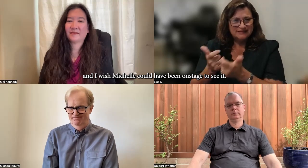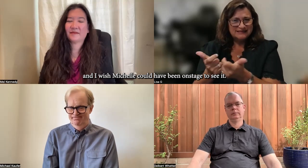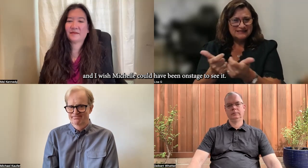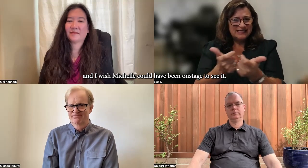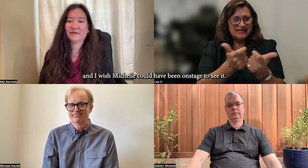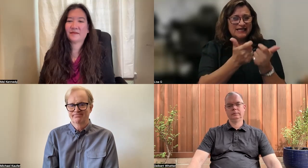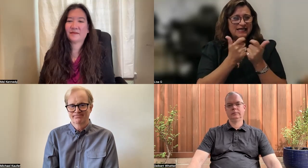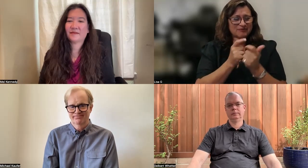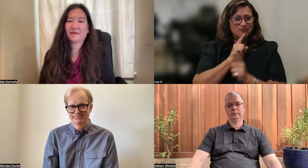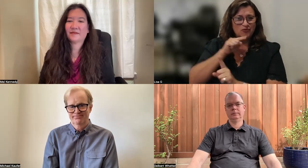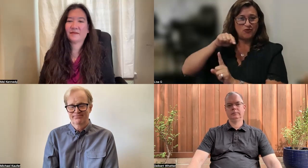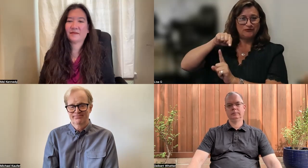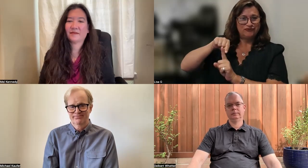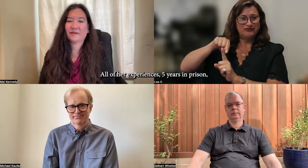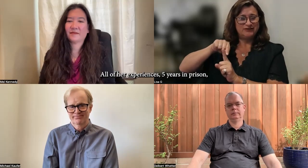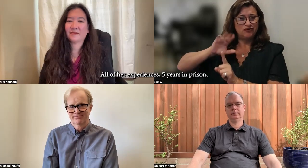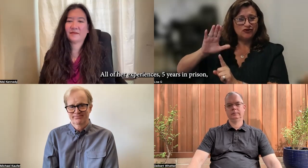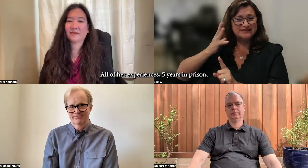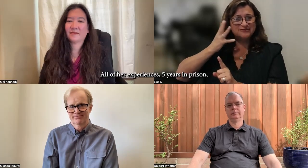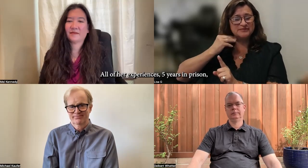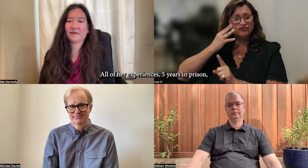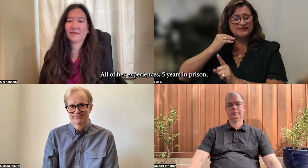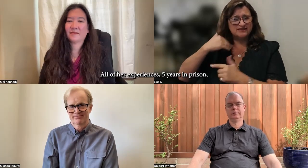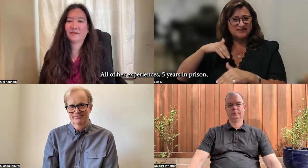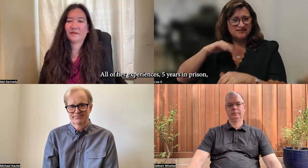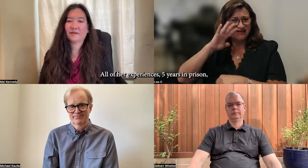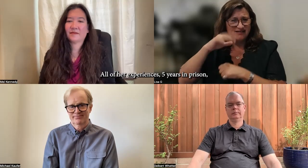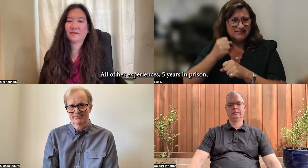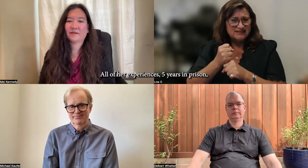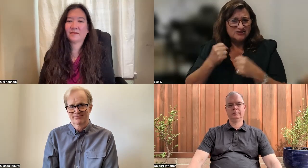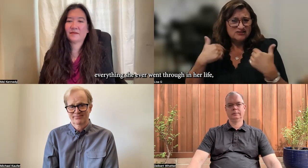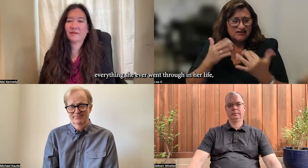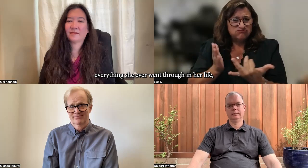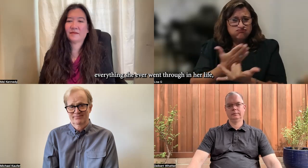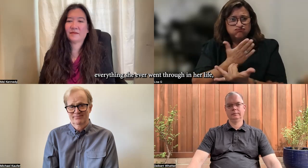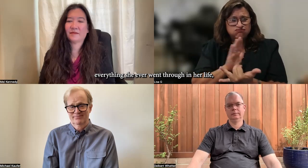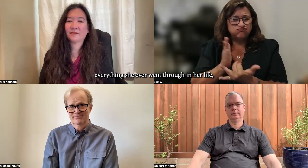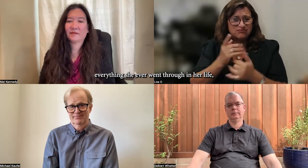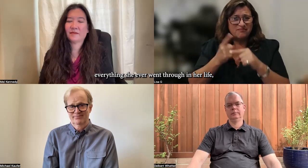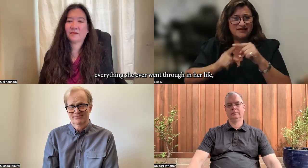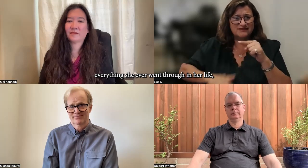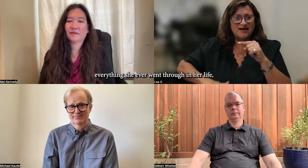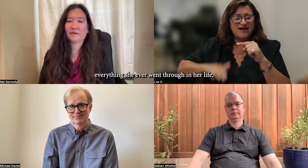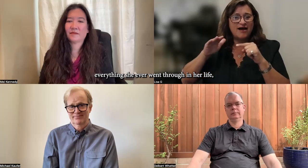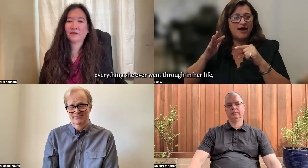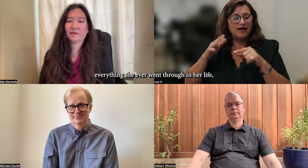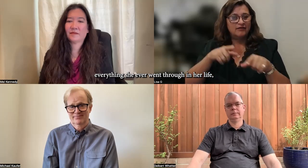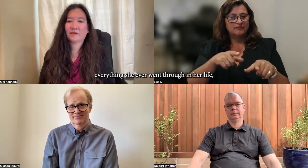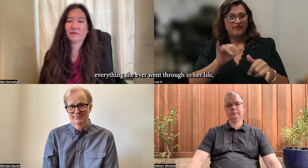it. All of her experiences, 5 years in prison, everything she ever went through in her